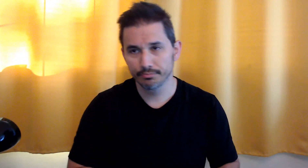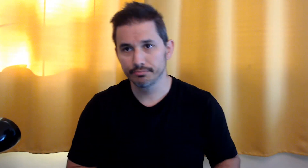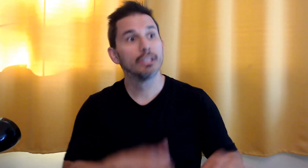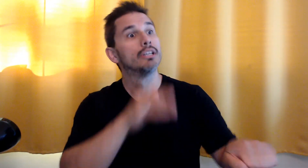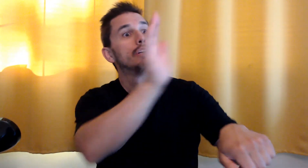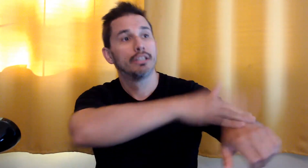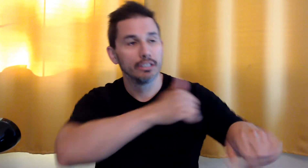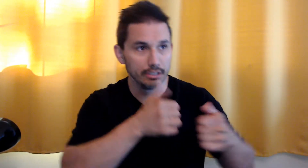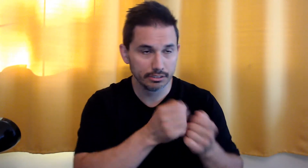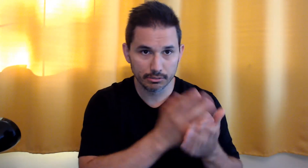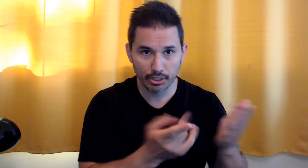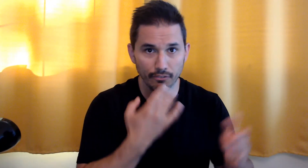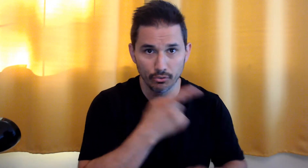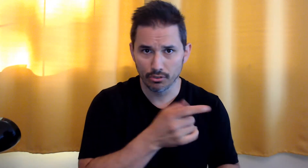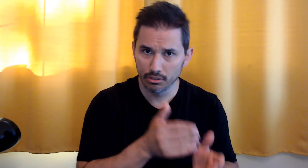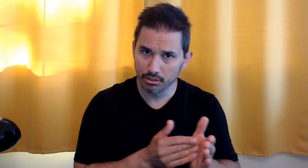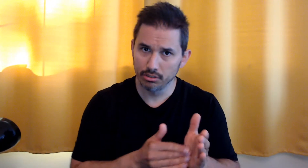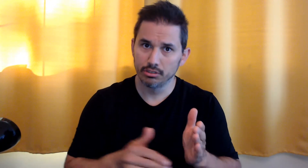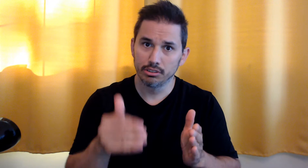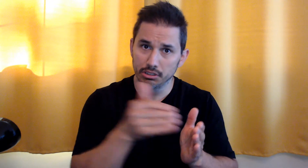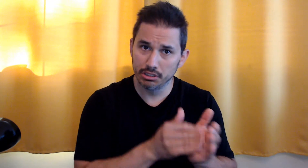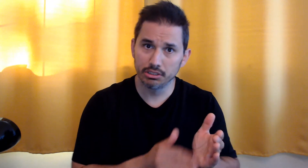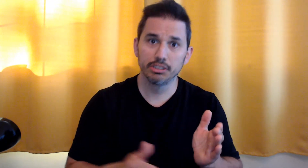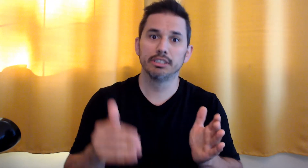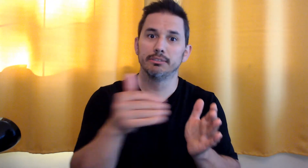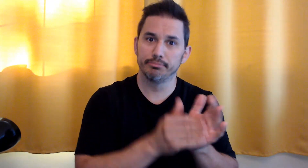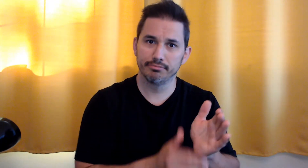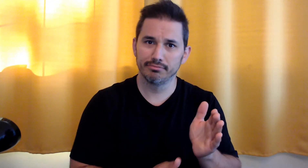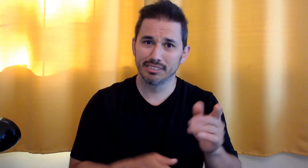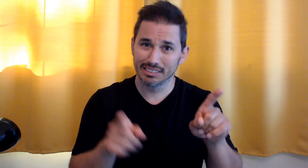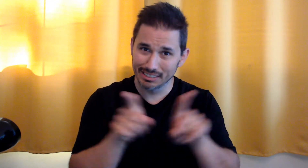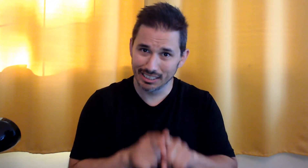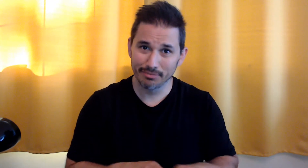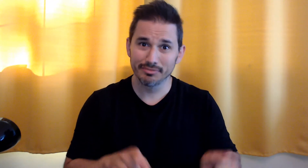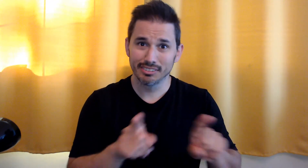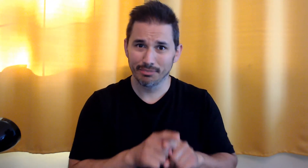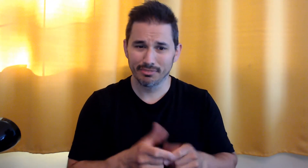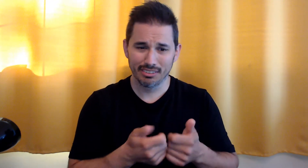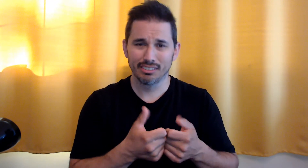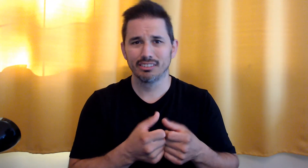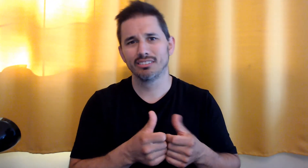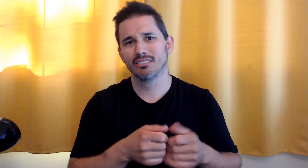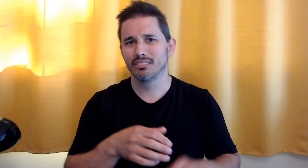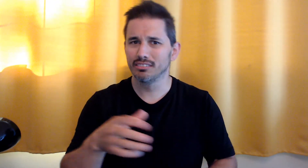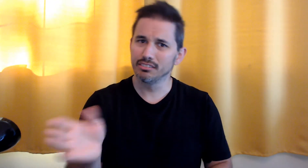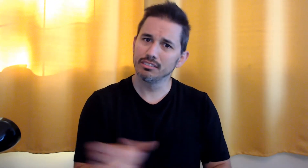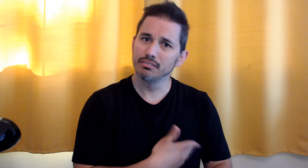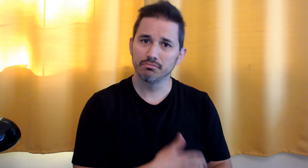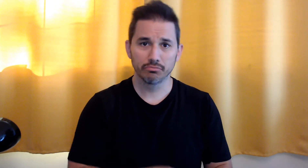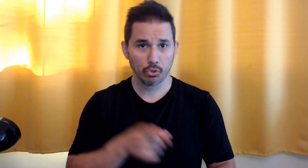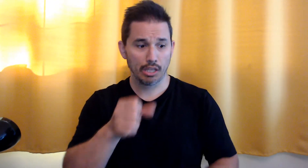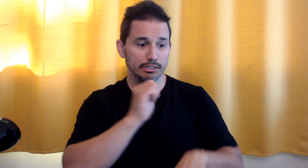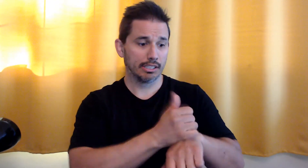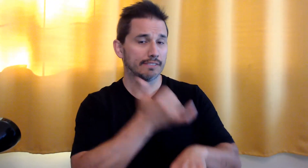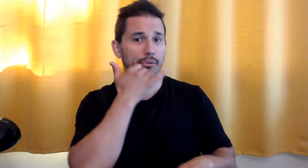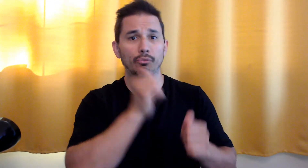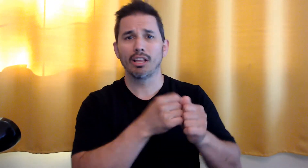had to call someone in, that's a message that you're going to be sending very, very frequently. And you don't have to type it out each